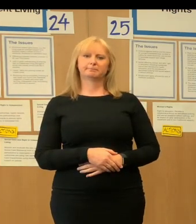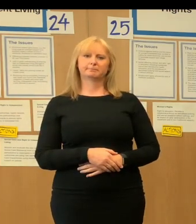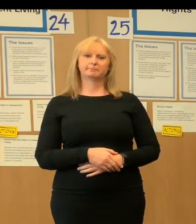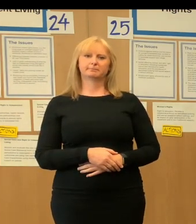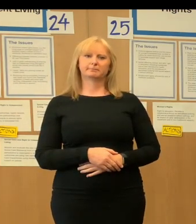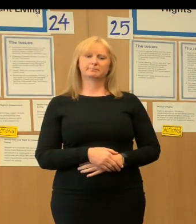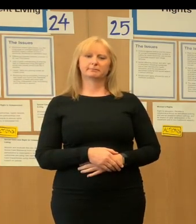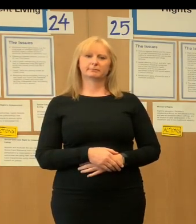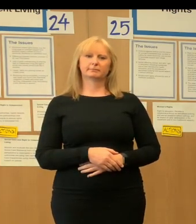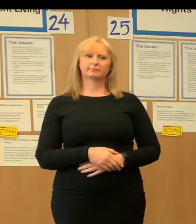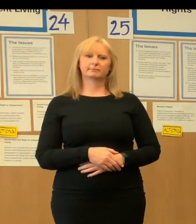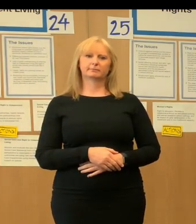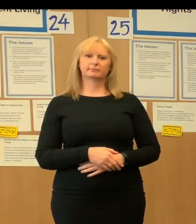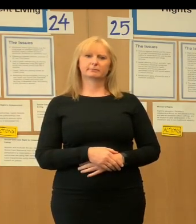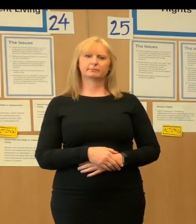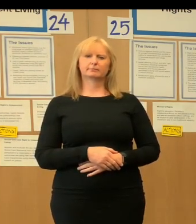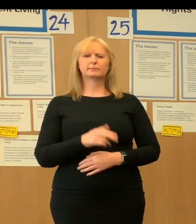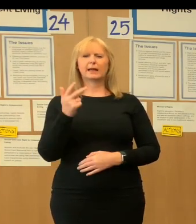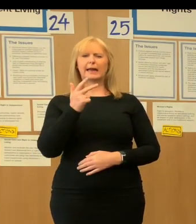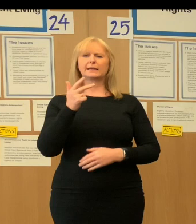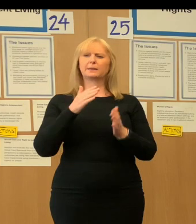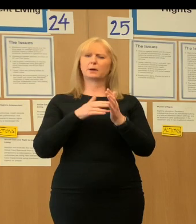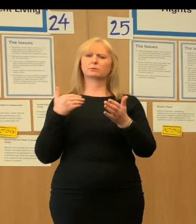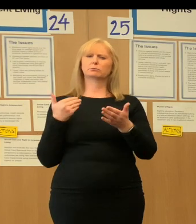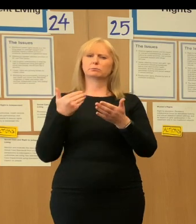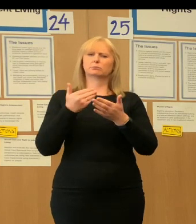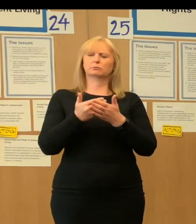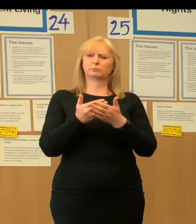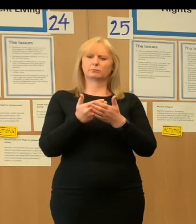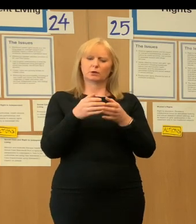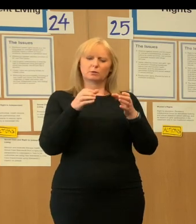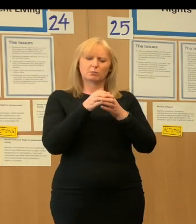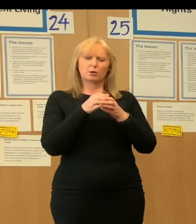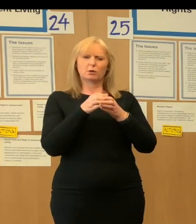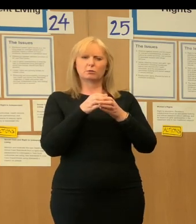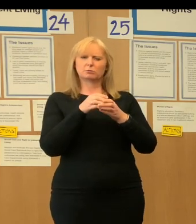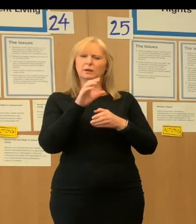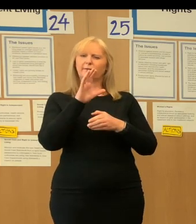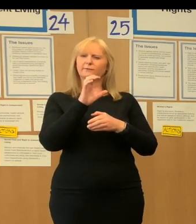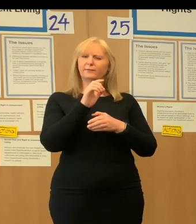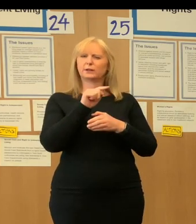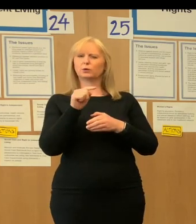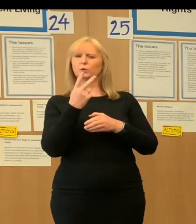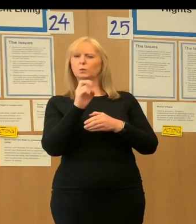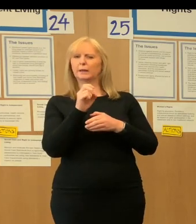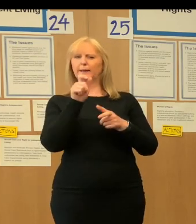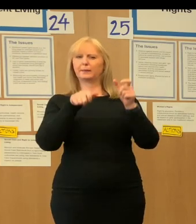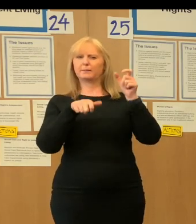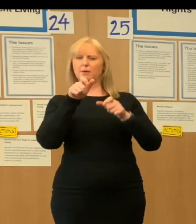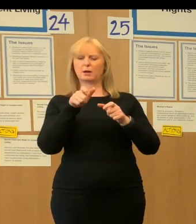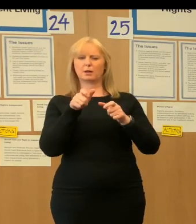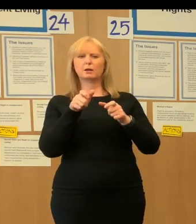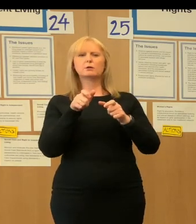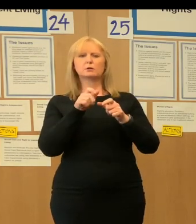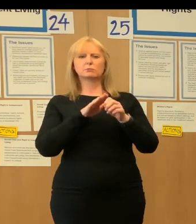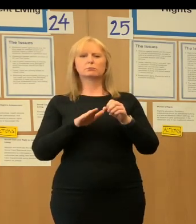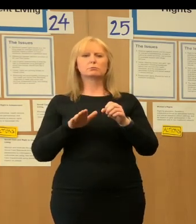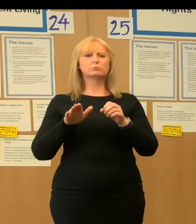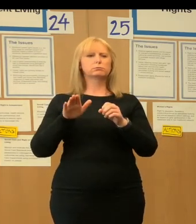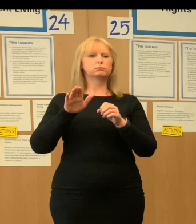So for about the last 18 months, a smaller group of people, about 15 to 20 people from